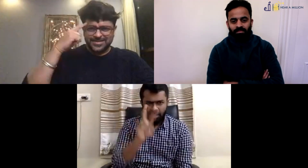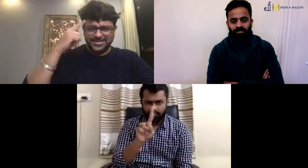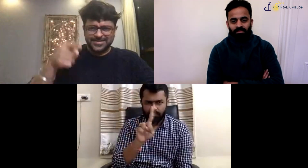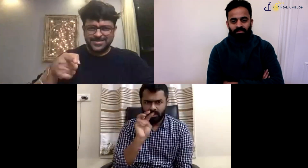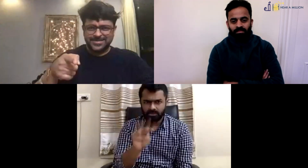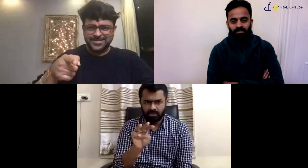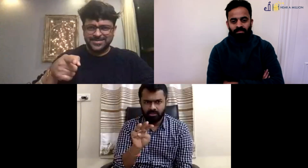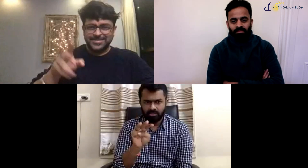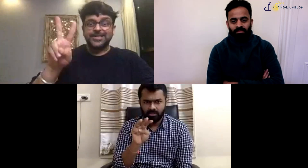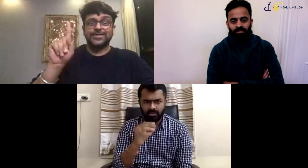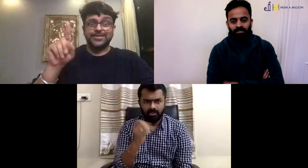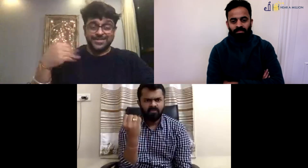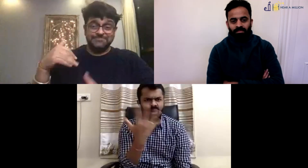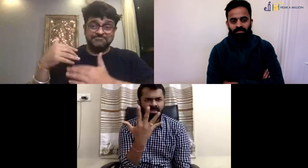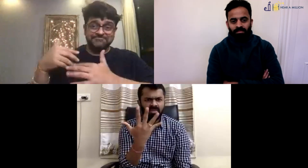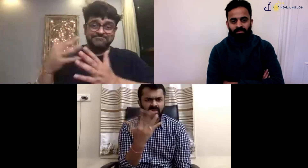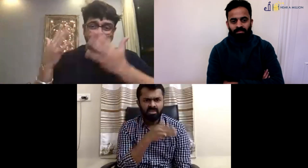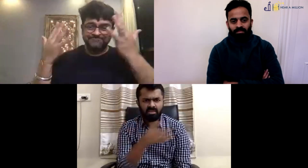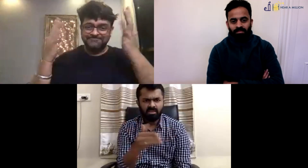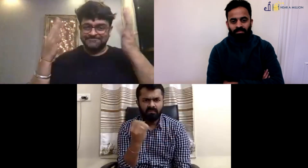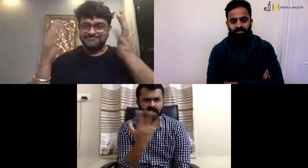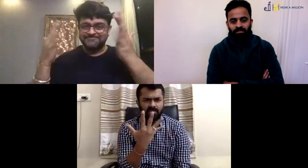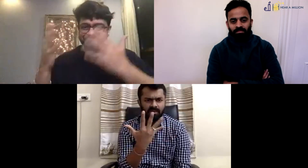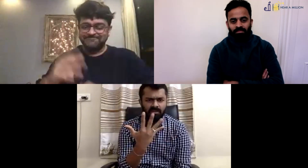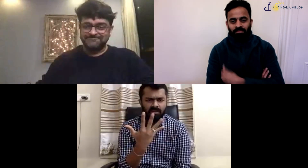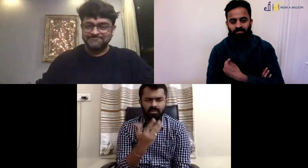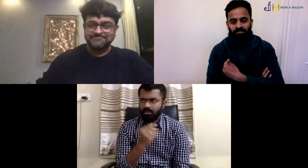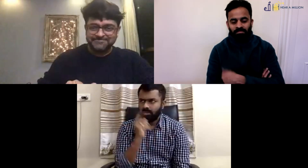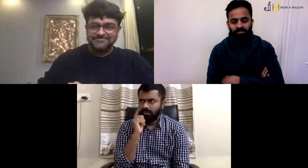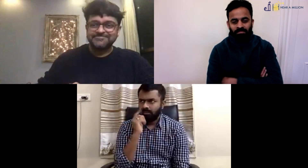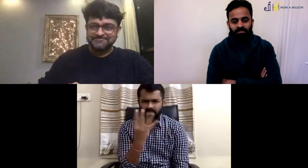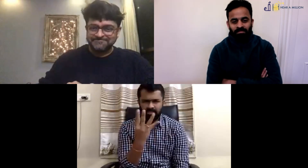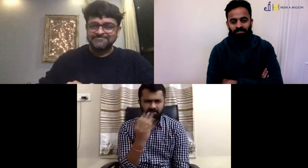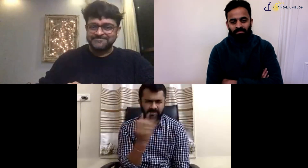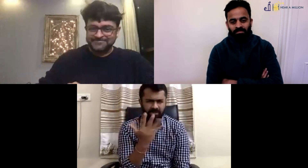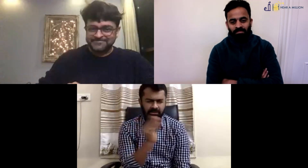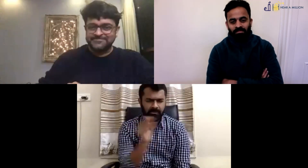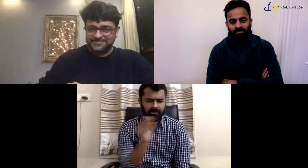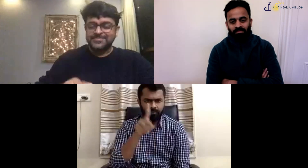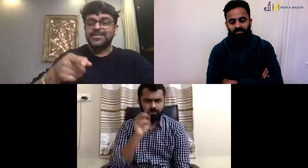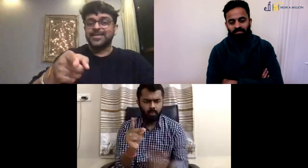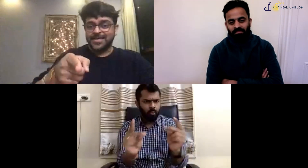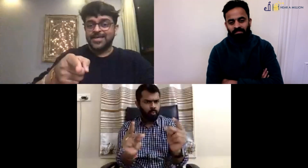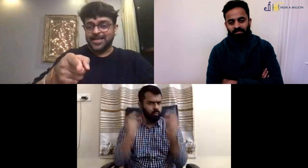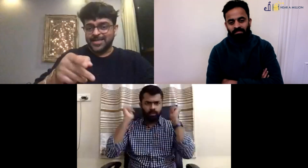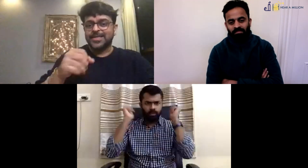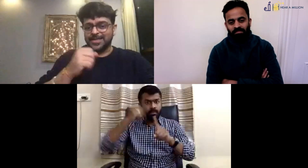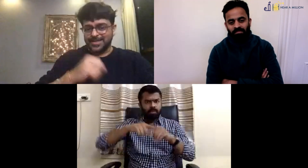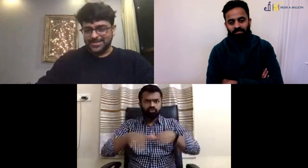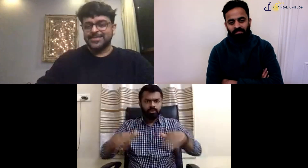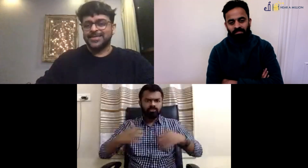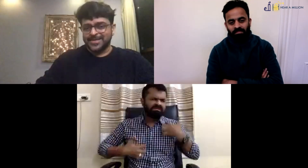15,000 followers already. No, I think Very 21,000 for 5 months. It's been 5 months. 4 or 5 months, I